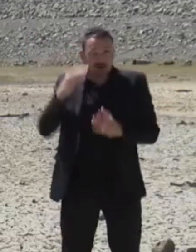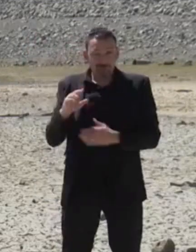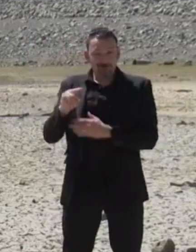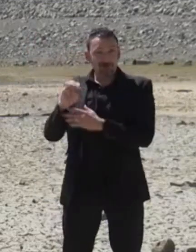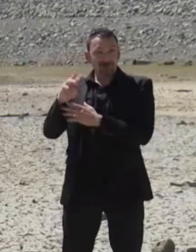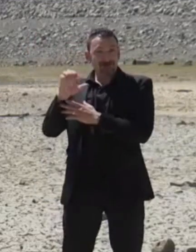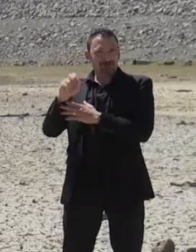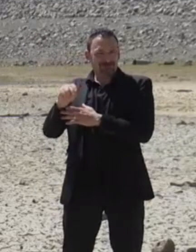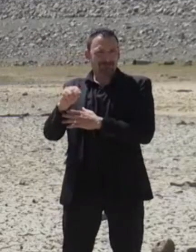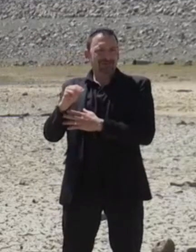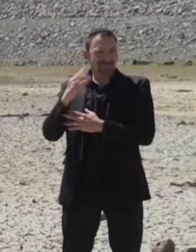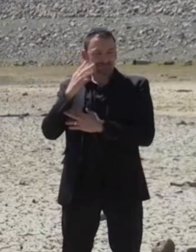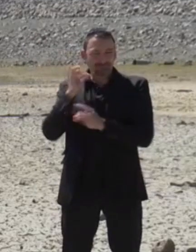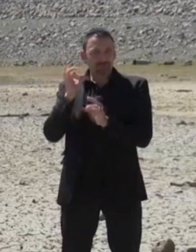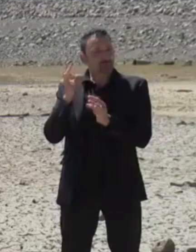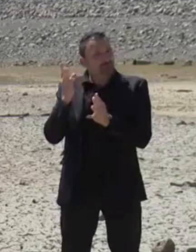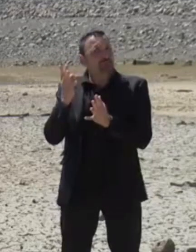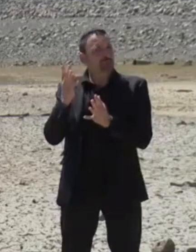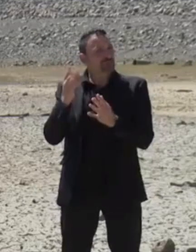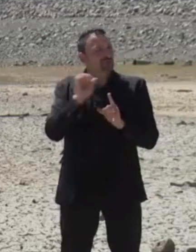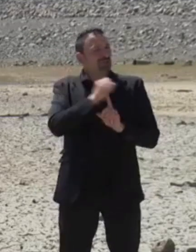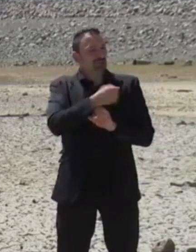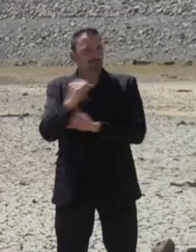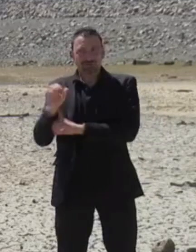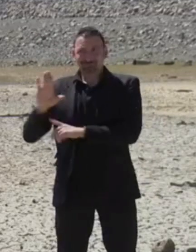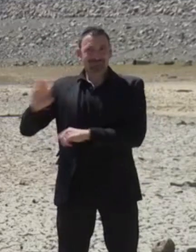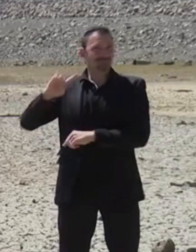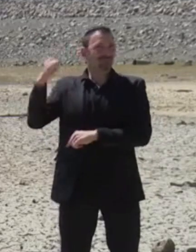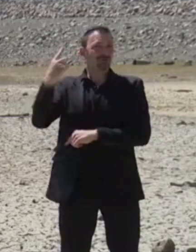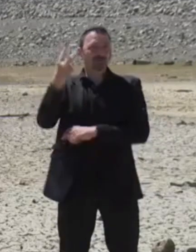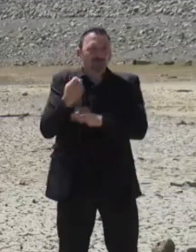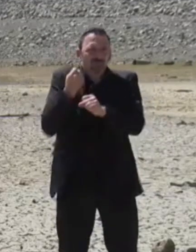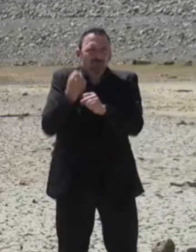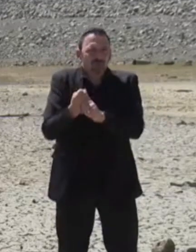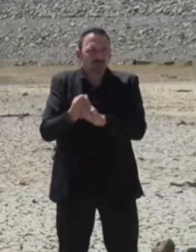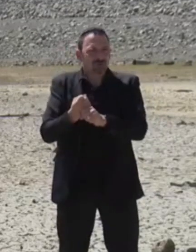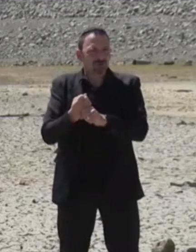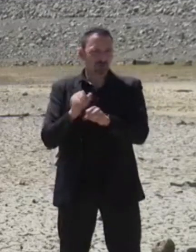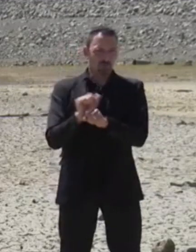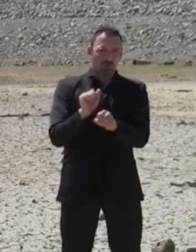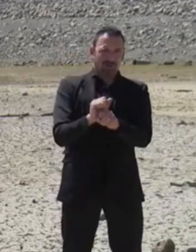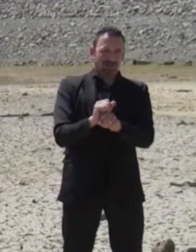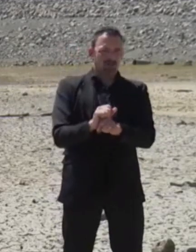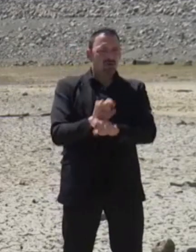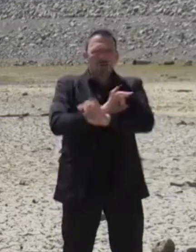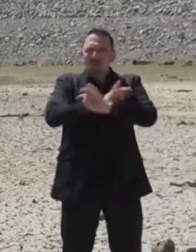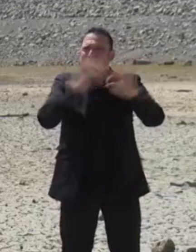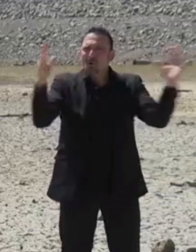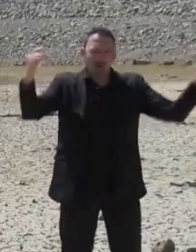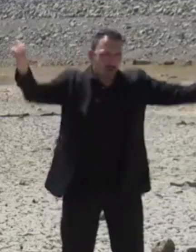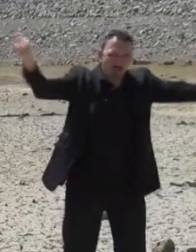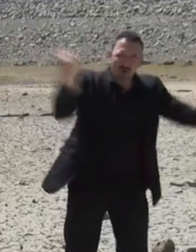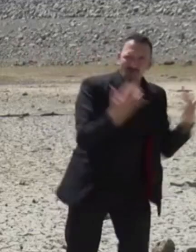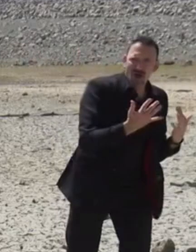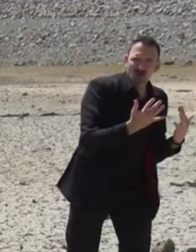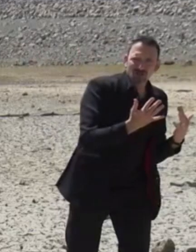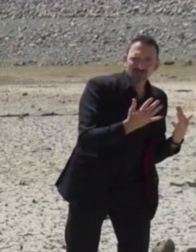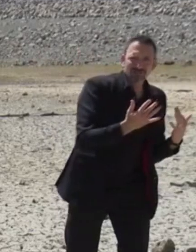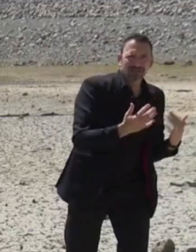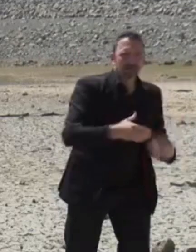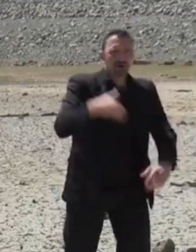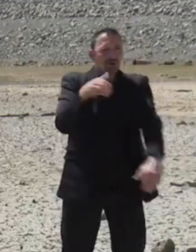his first 2 years in office. He's been faced with catastrophic wildfires. He's been faced with power